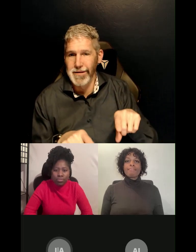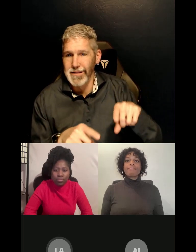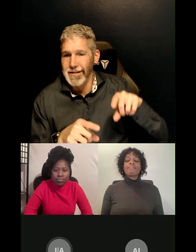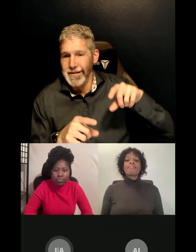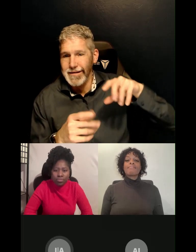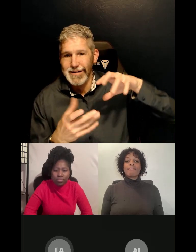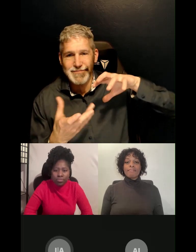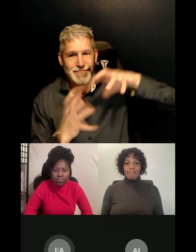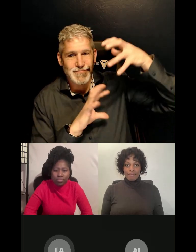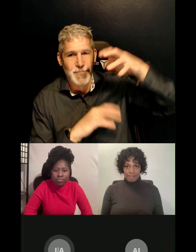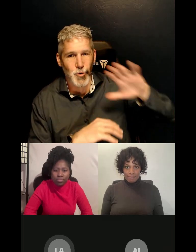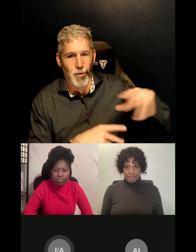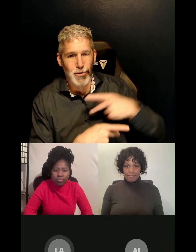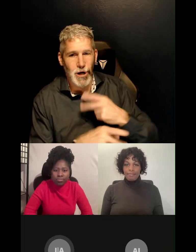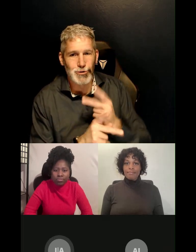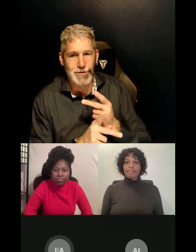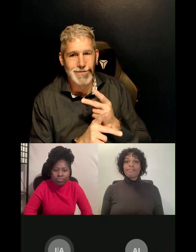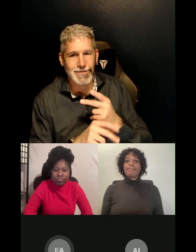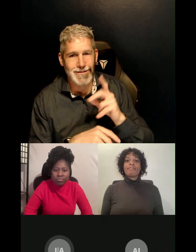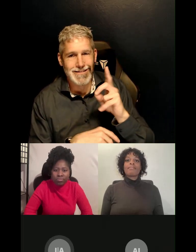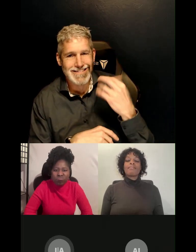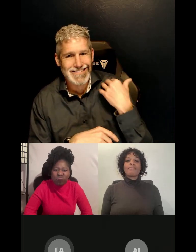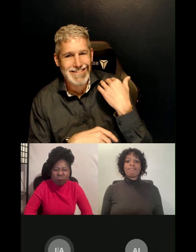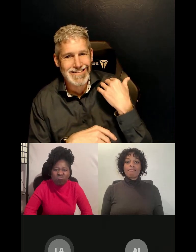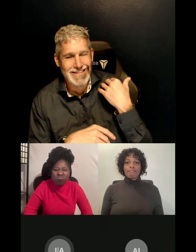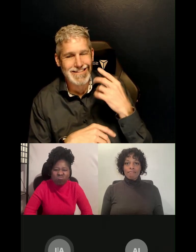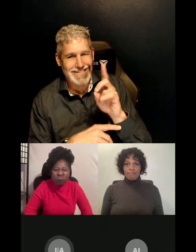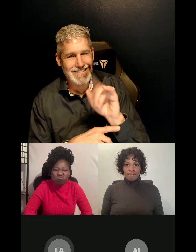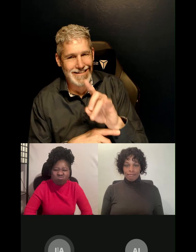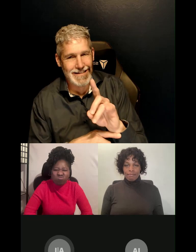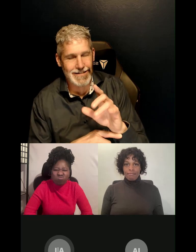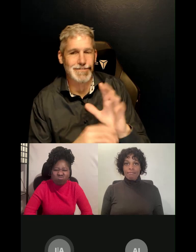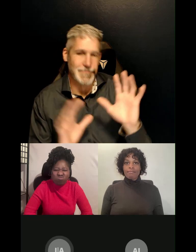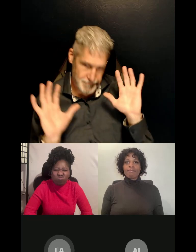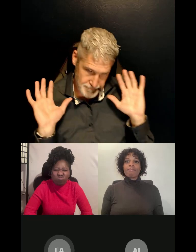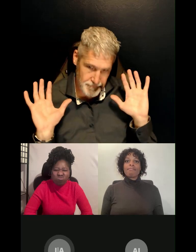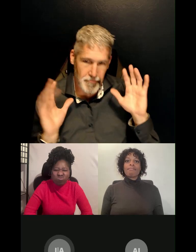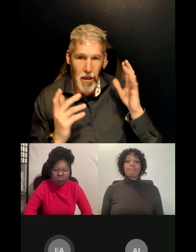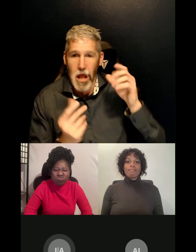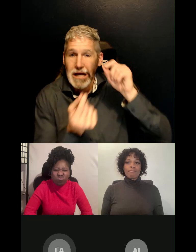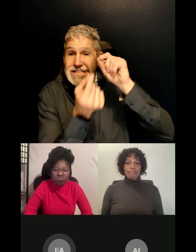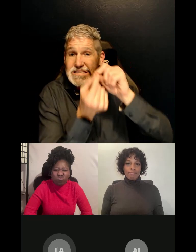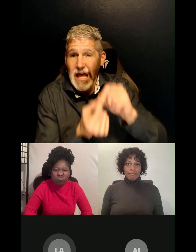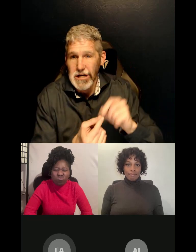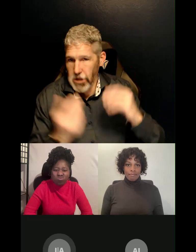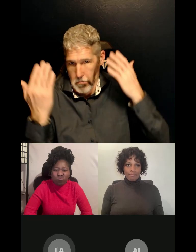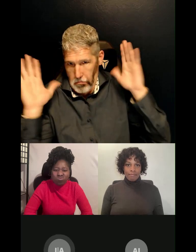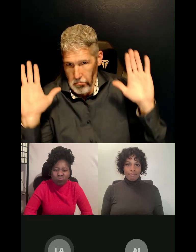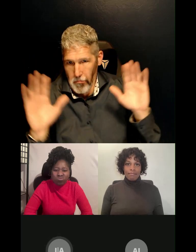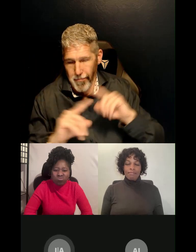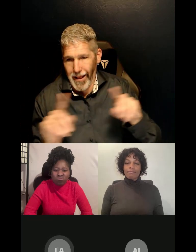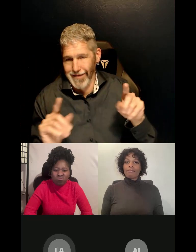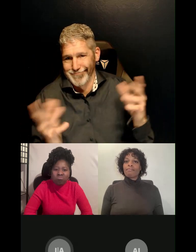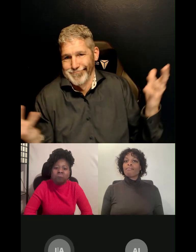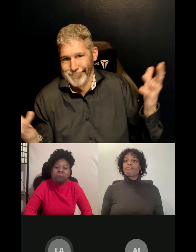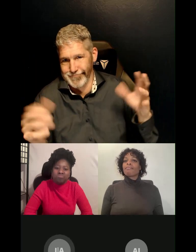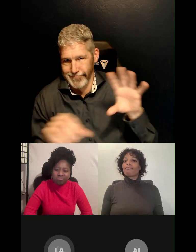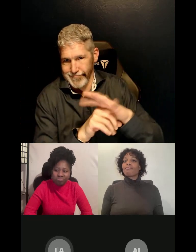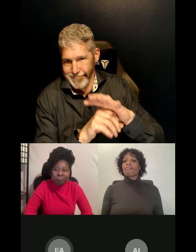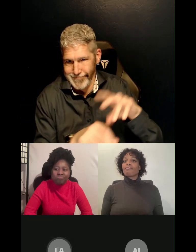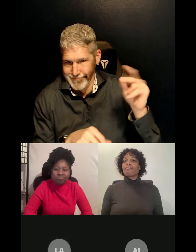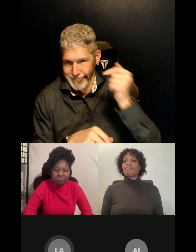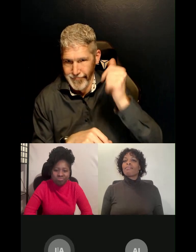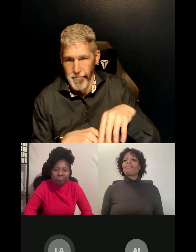it's in development. And then COVID happened and it messed up the production. So that did happen recently. I don't